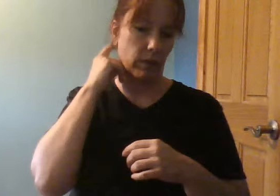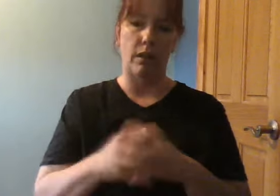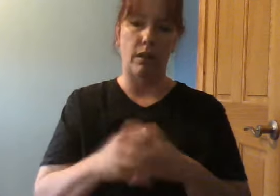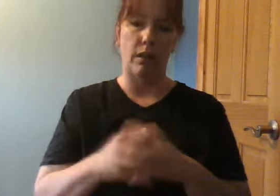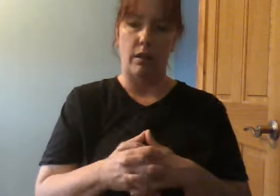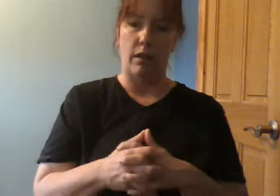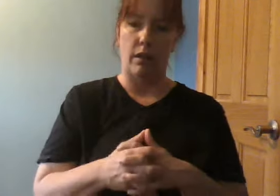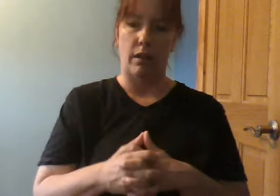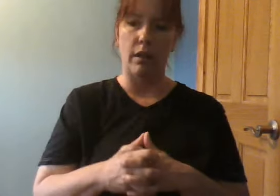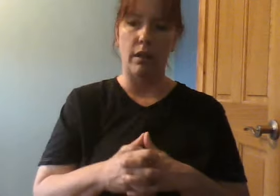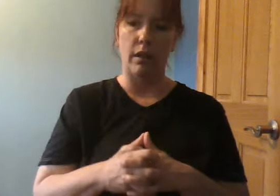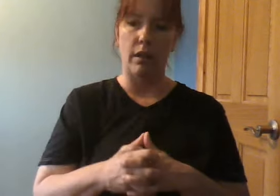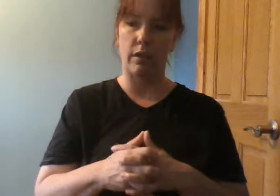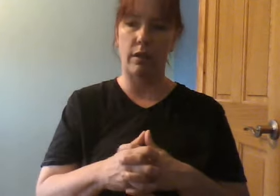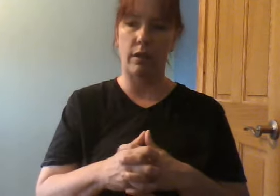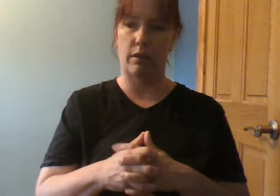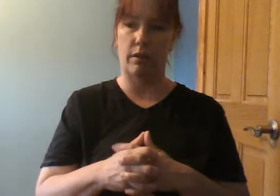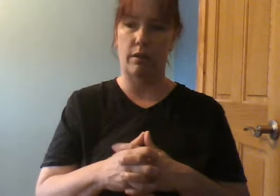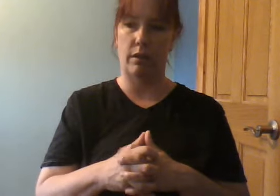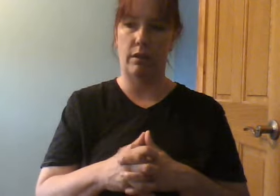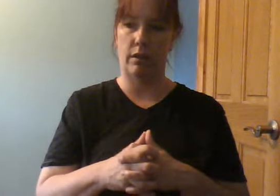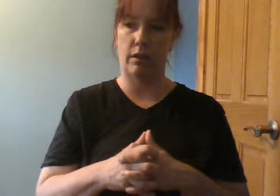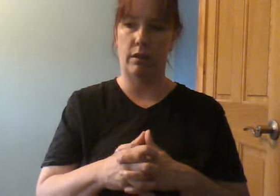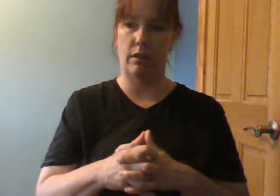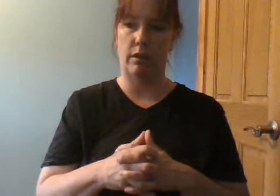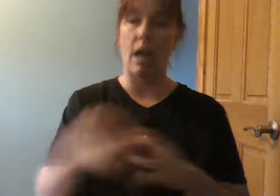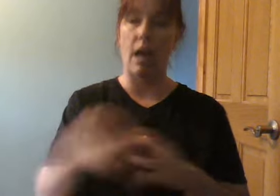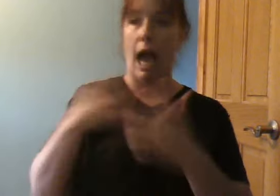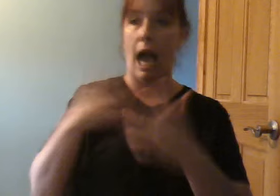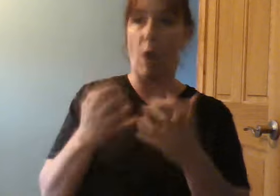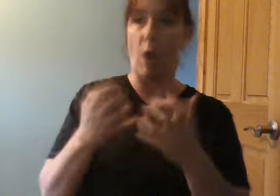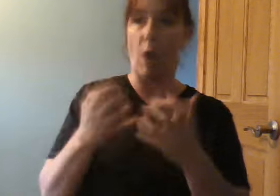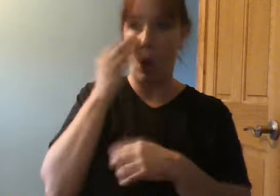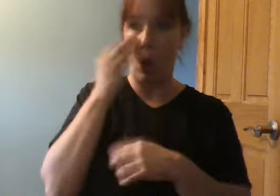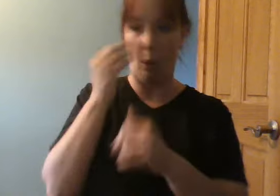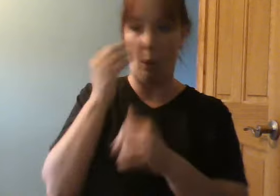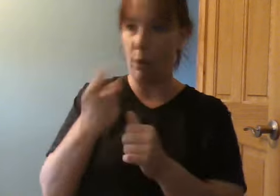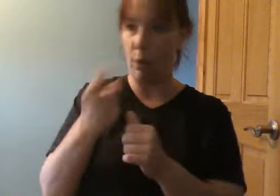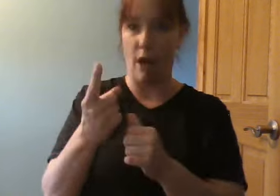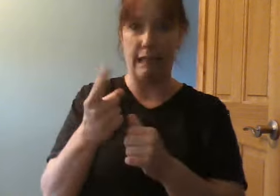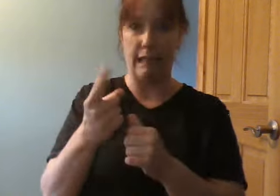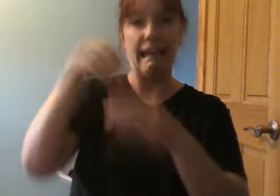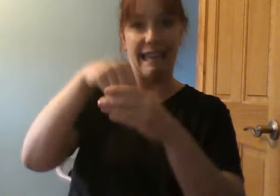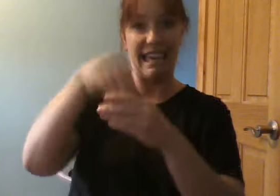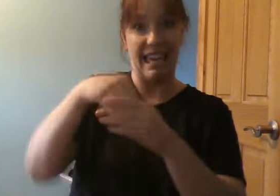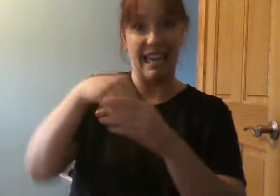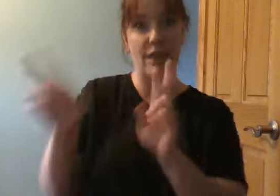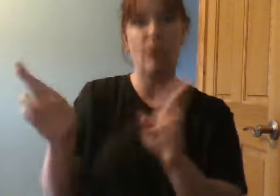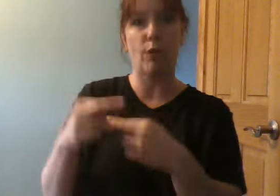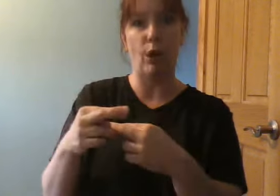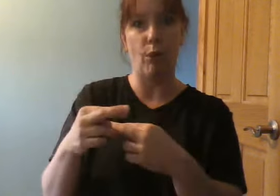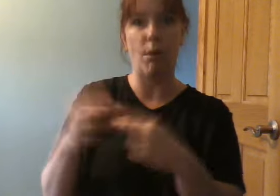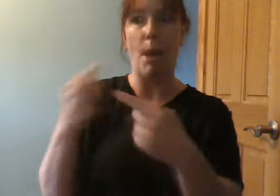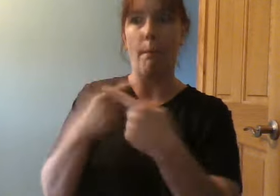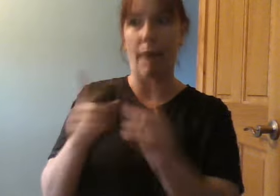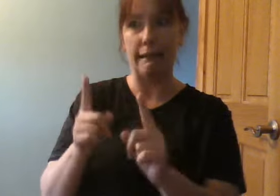is, but I don't want anybody else to know who he is. And so you get this sort of logjam around identity where you want full disclosure from everybody else, but not from yourself,